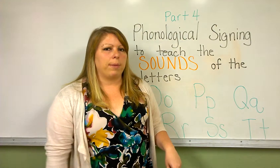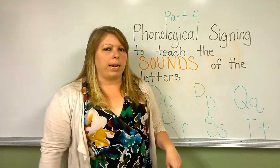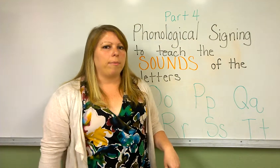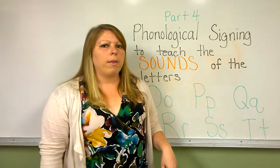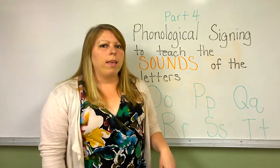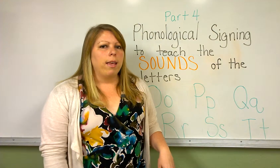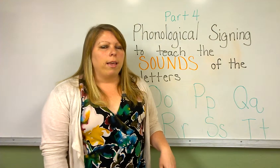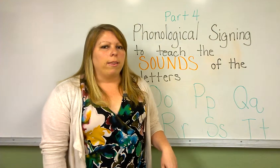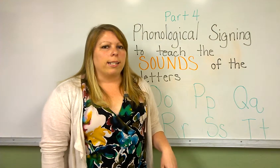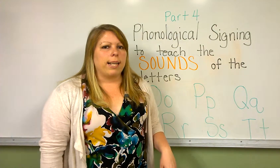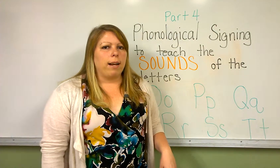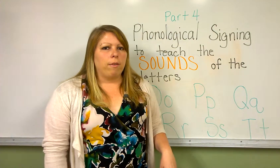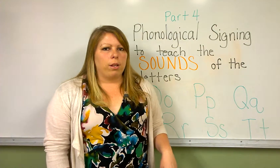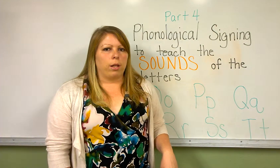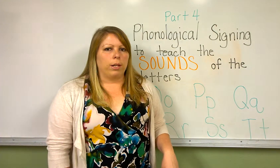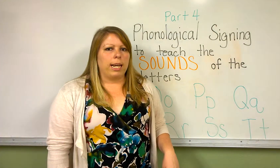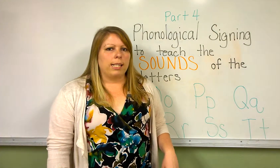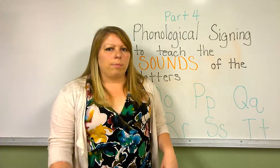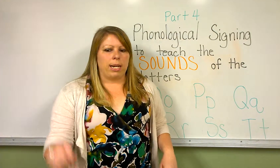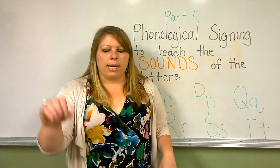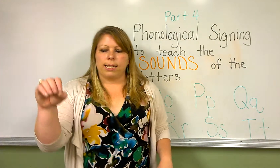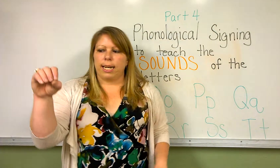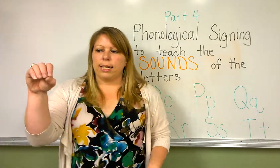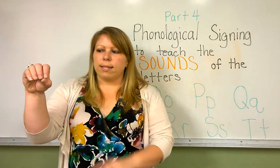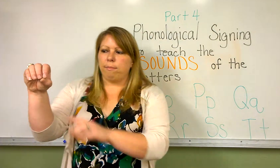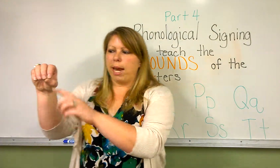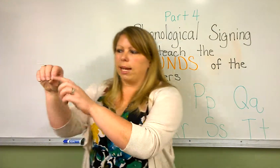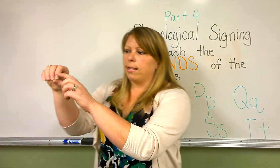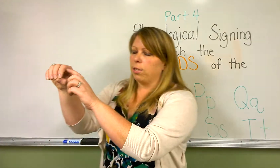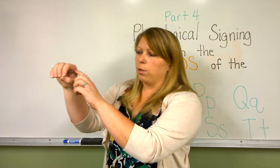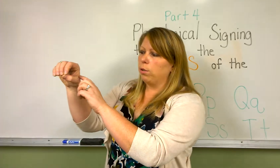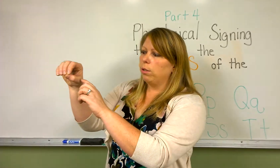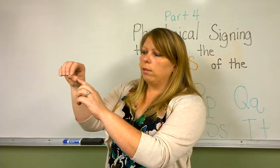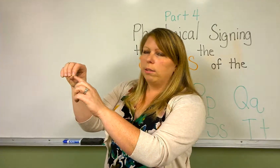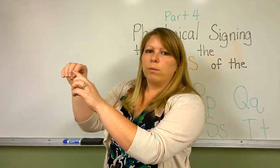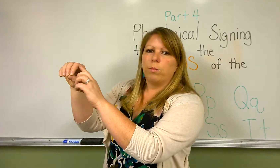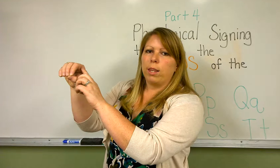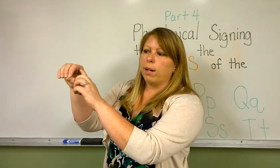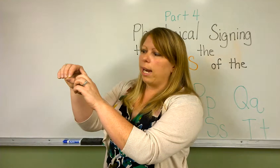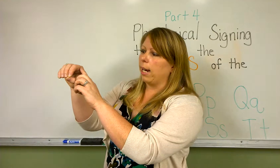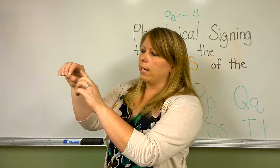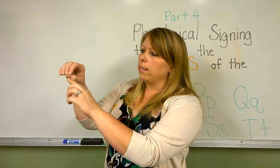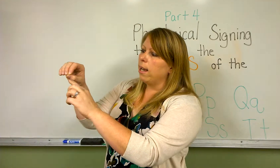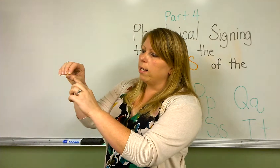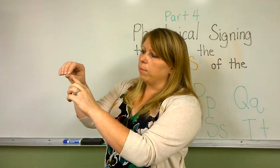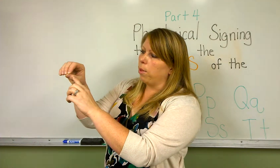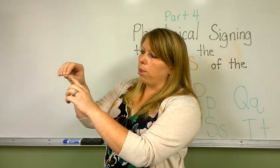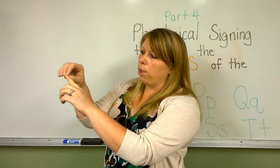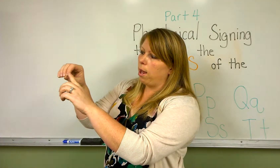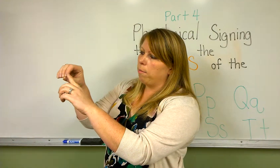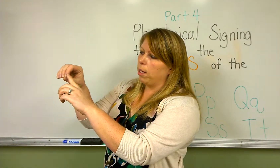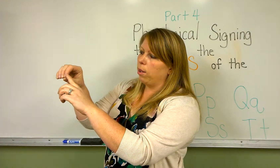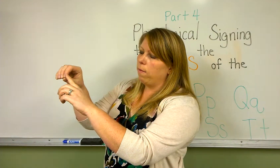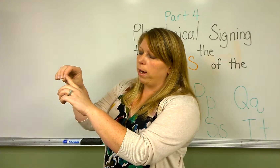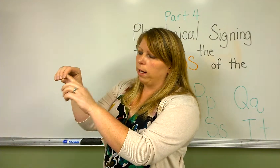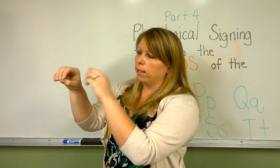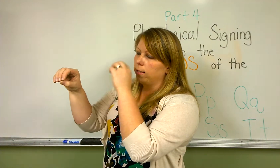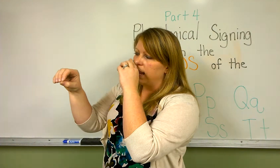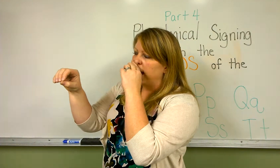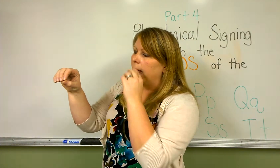p. The sign for the lowercase p is again to make a circle with your hand, to put the thumb near the fingers.